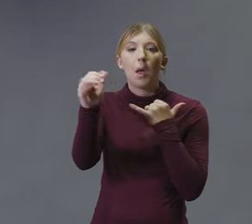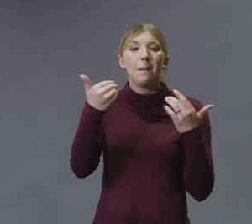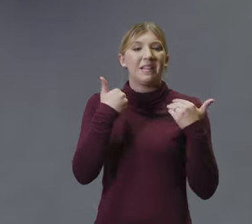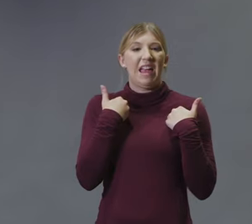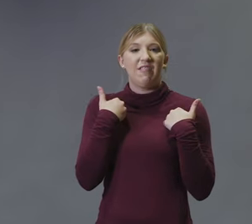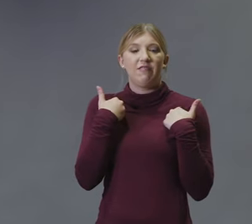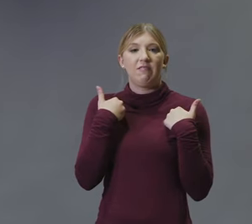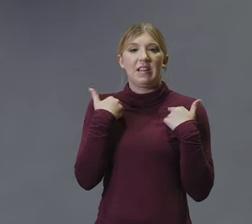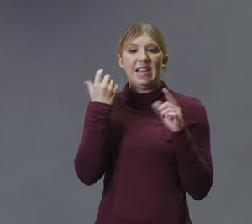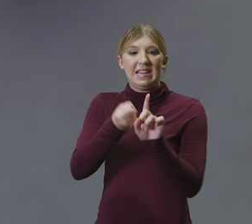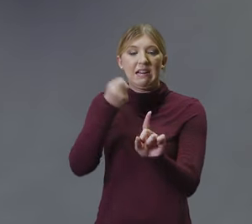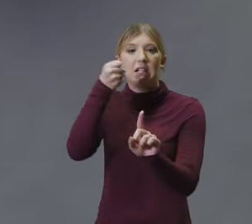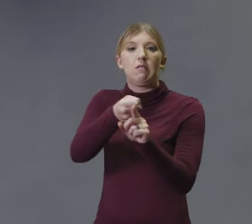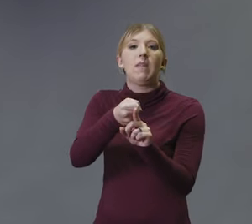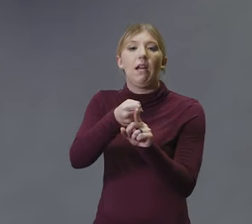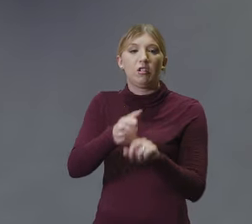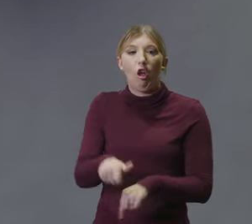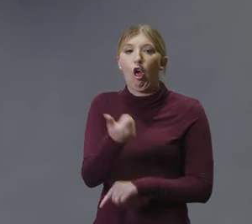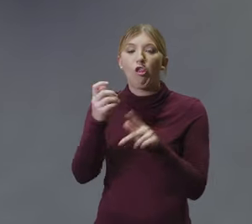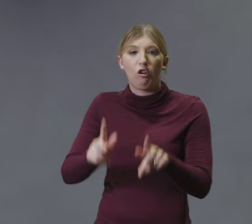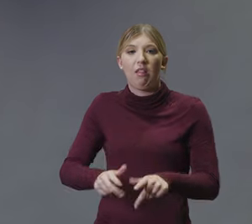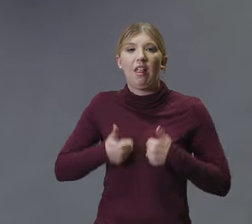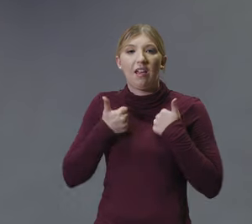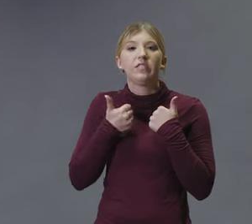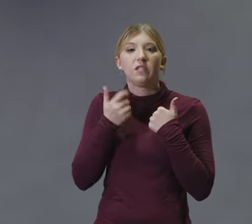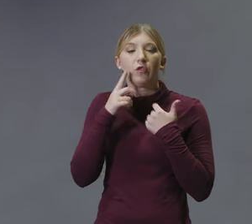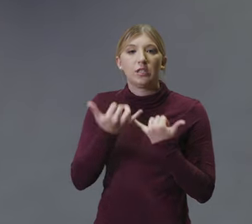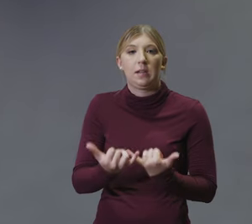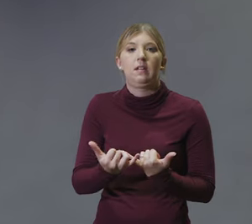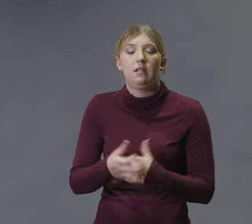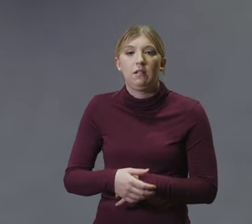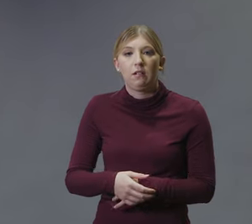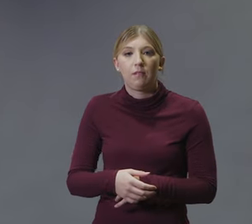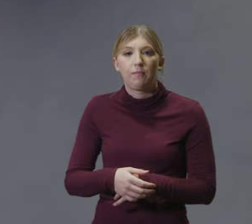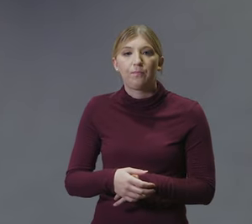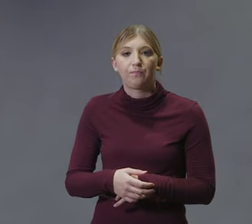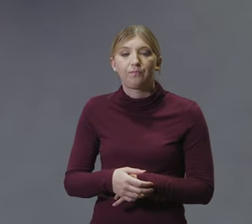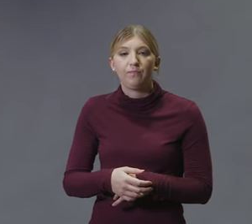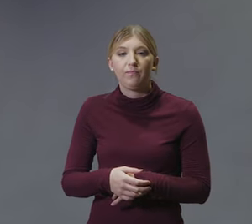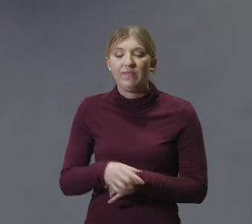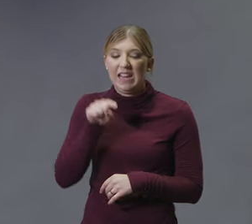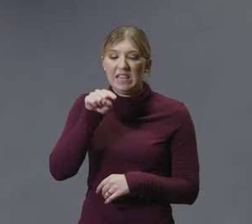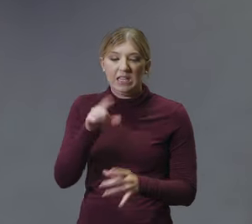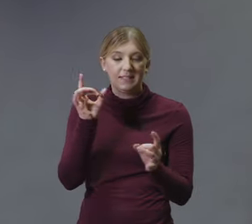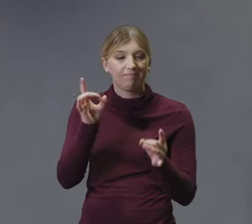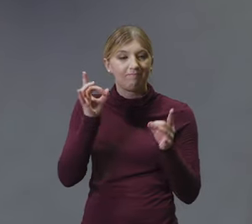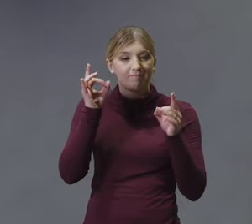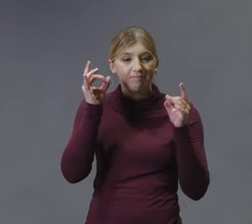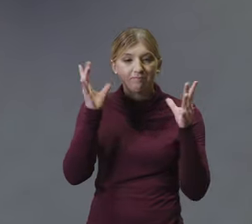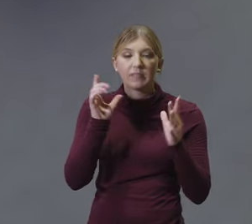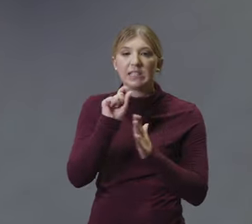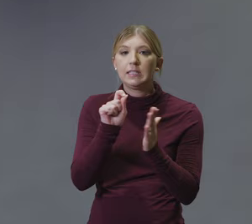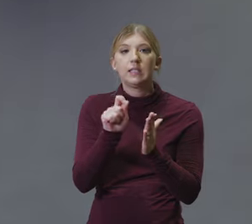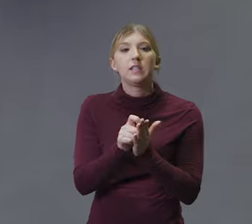have impact on lives today. And in this contentious season, we want